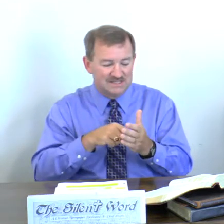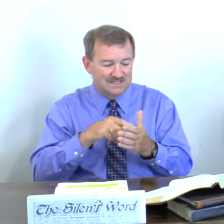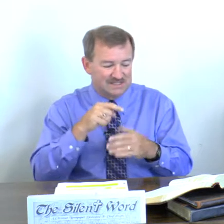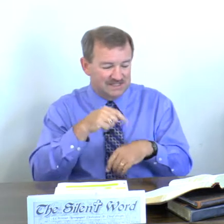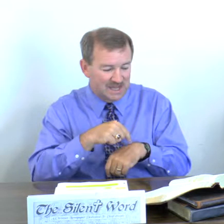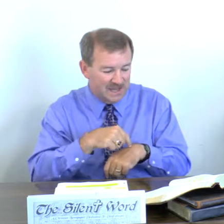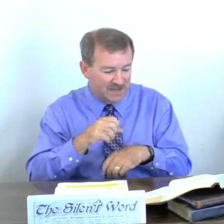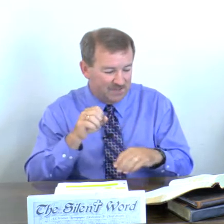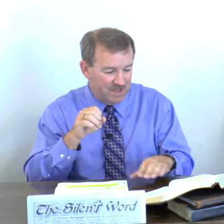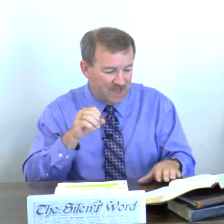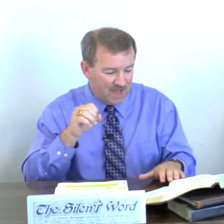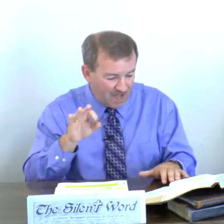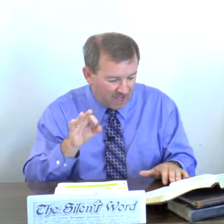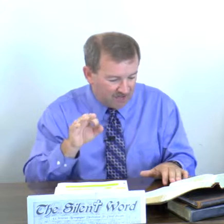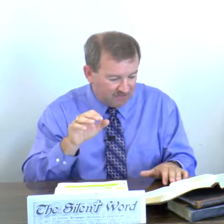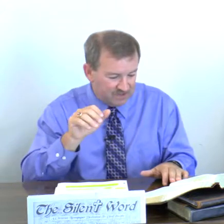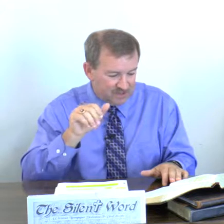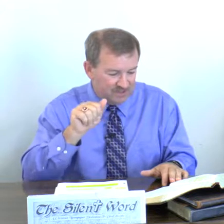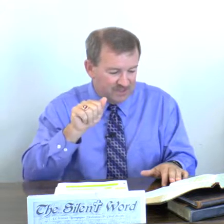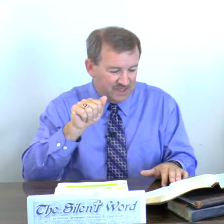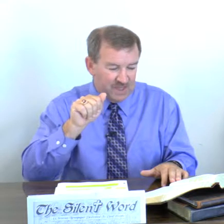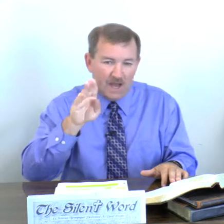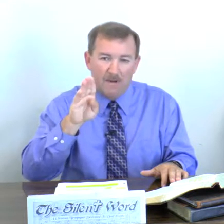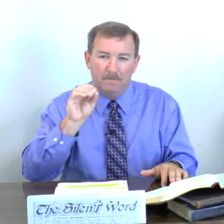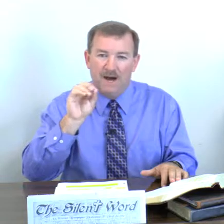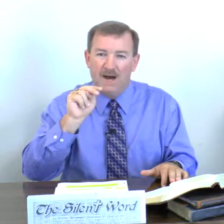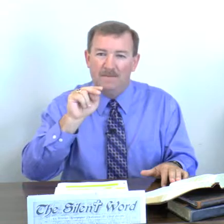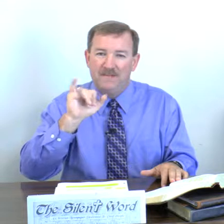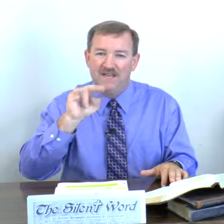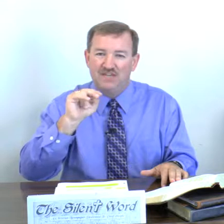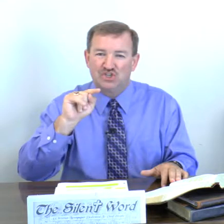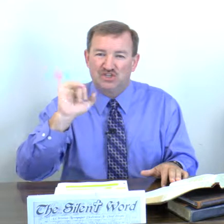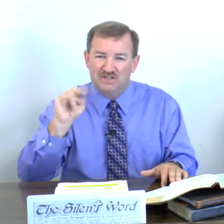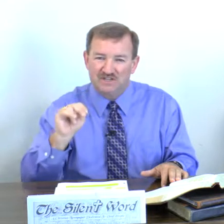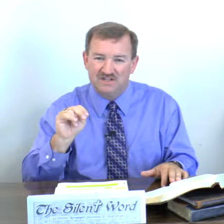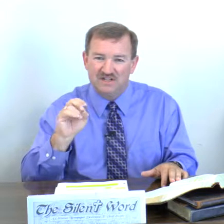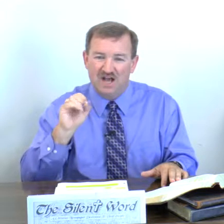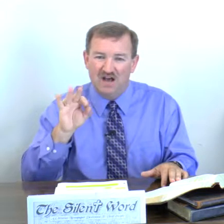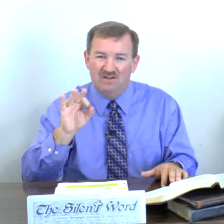is the time of the abomination of